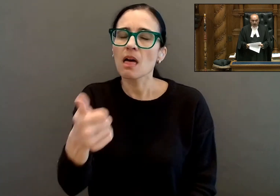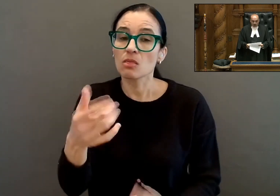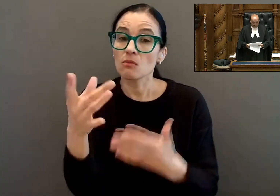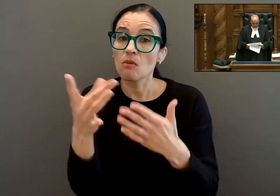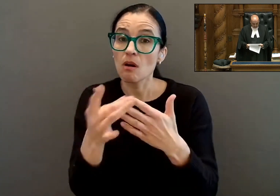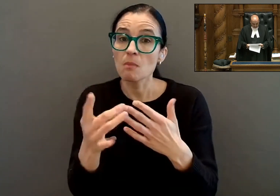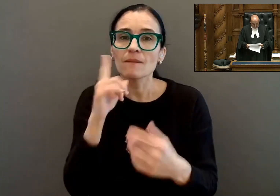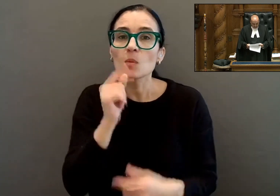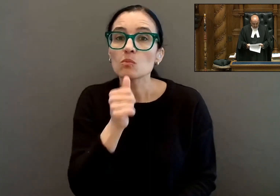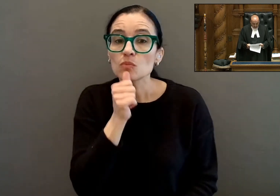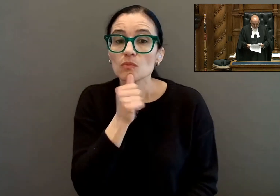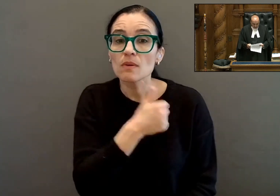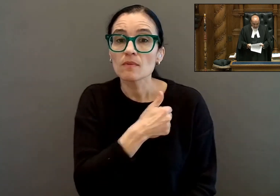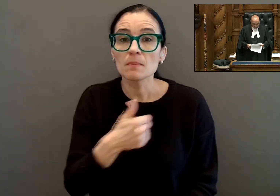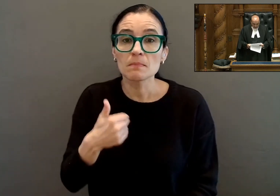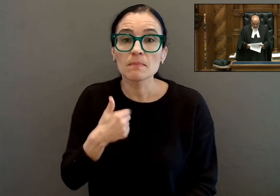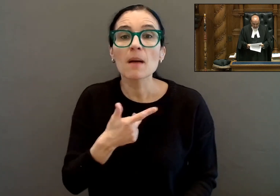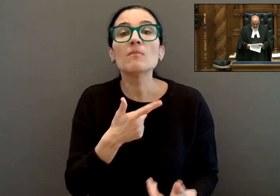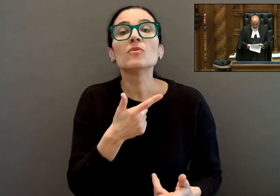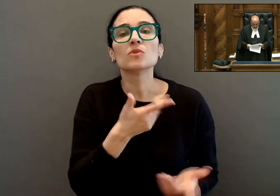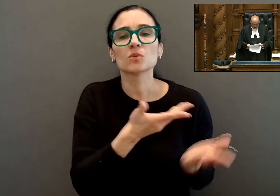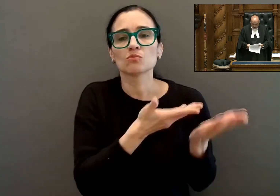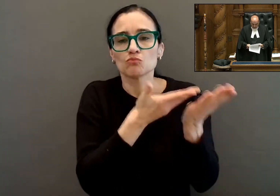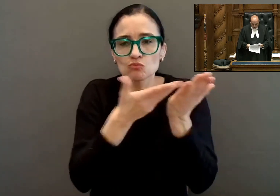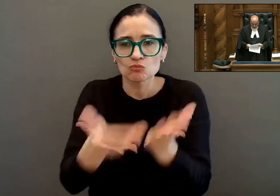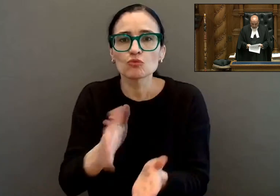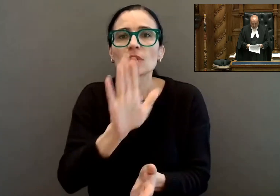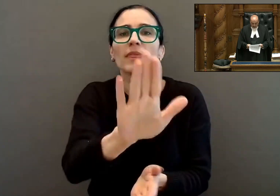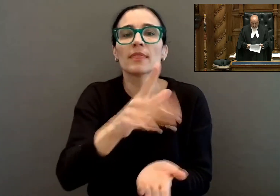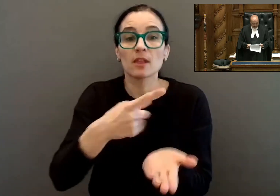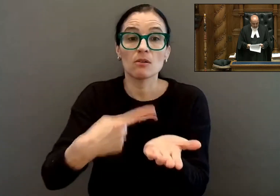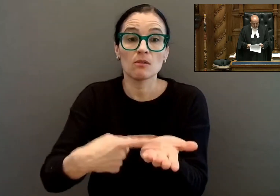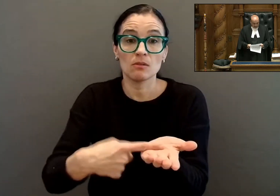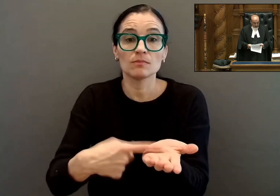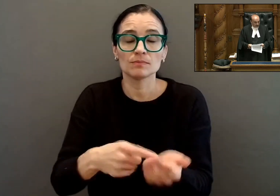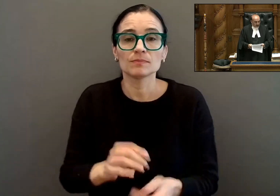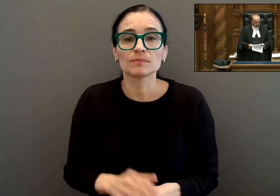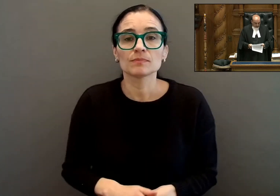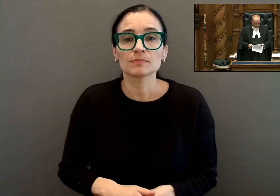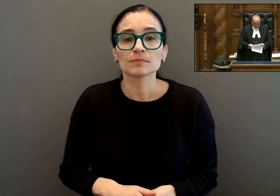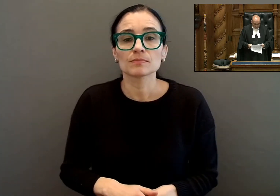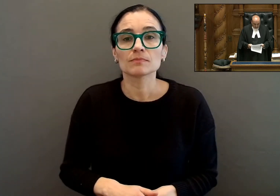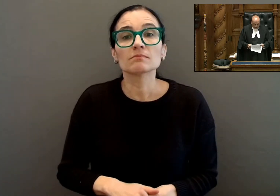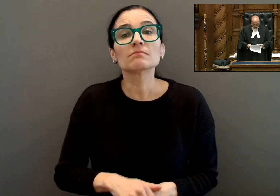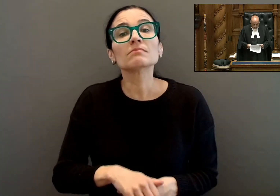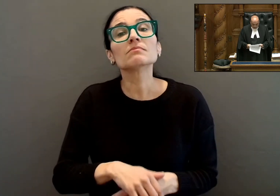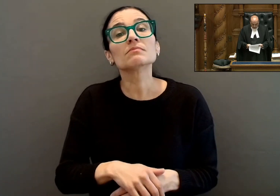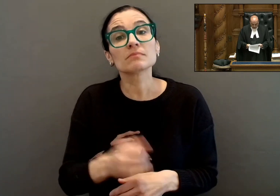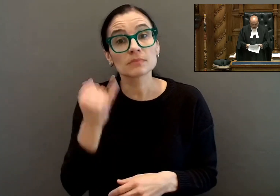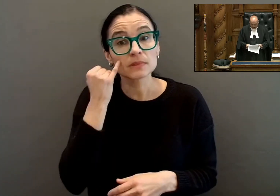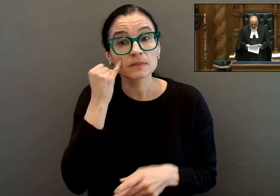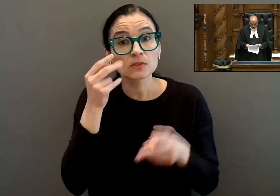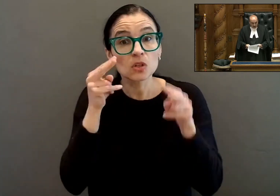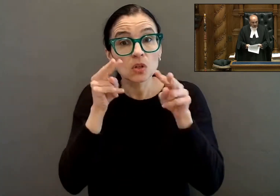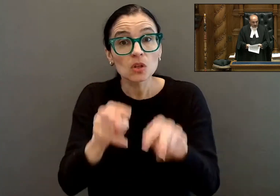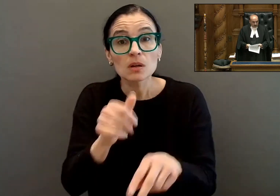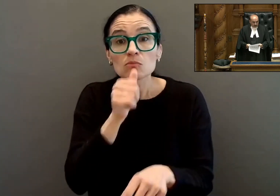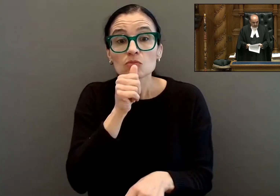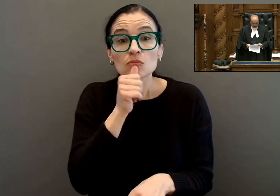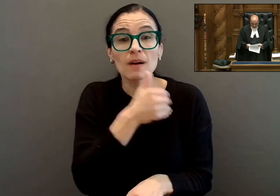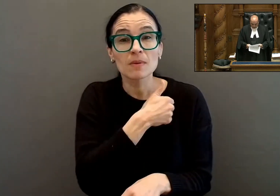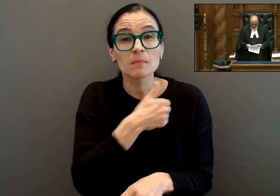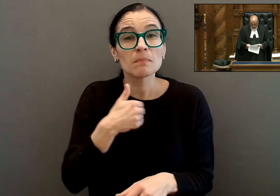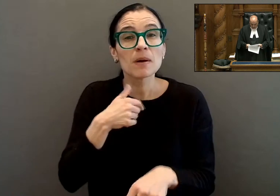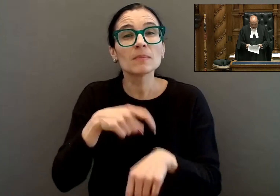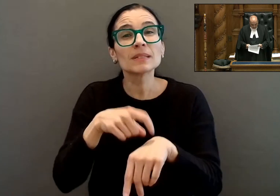business forward. Additional guidance is provided in the private members' time booklet that has been provided to all